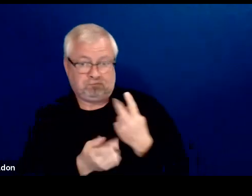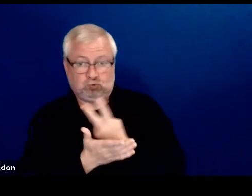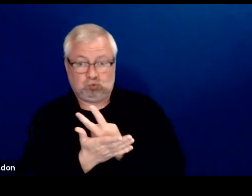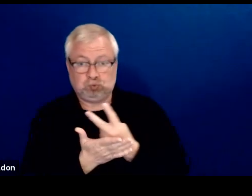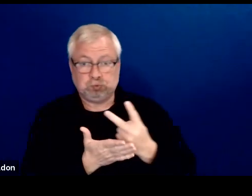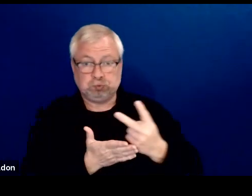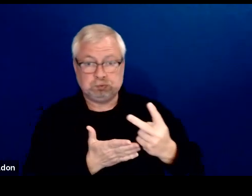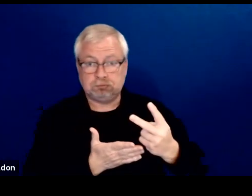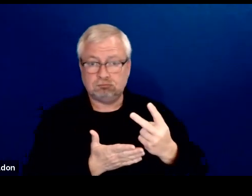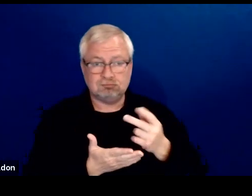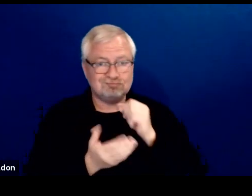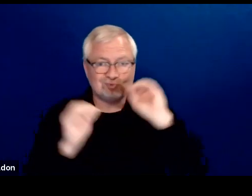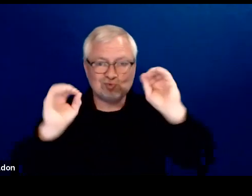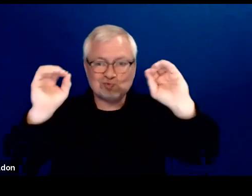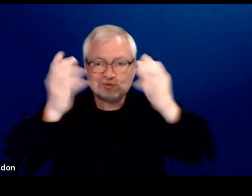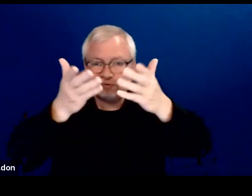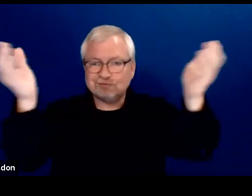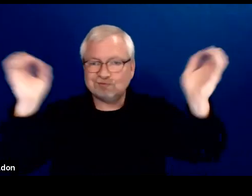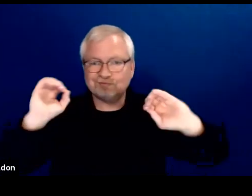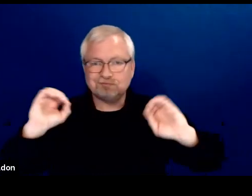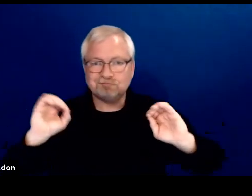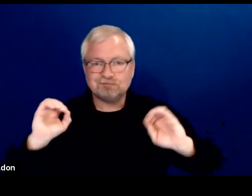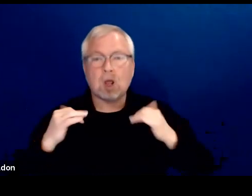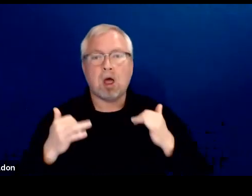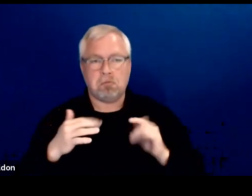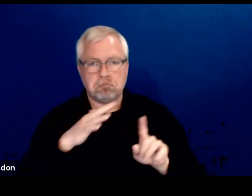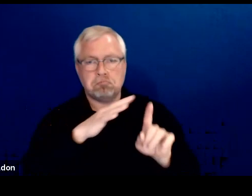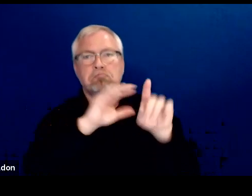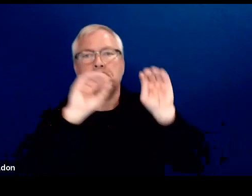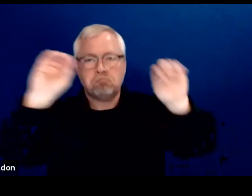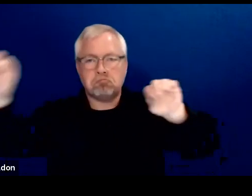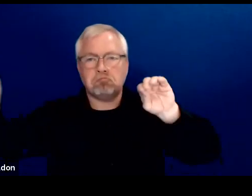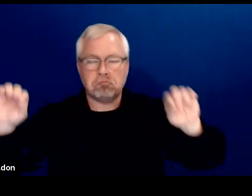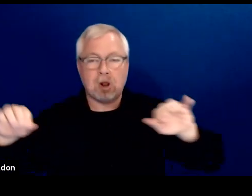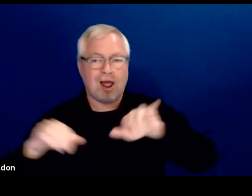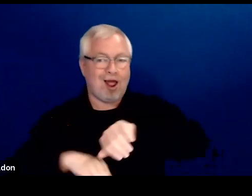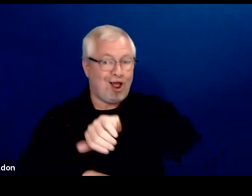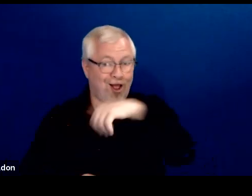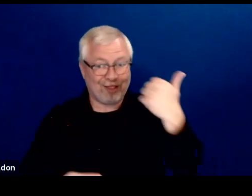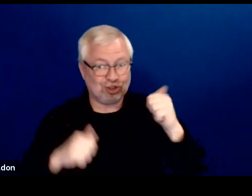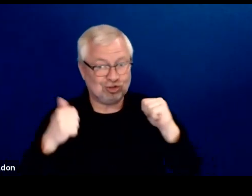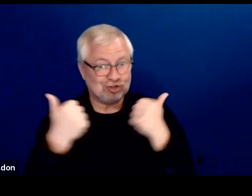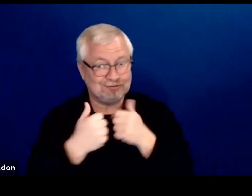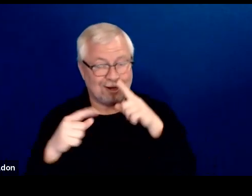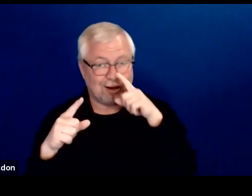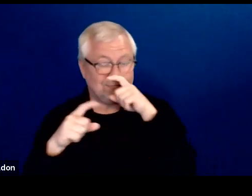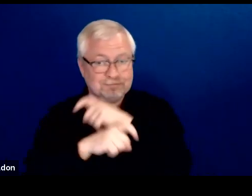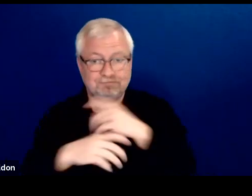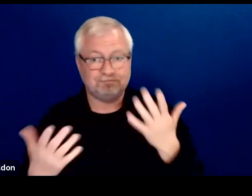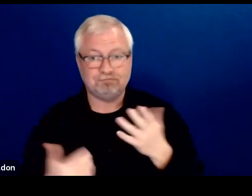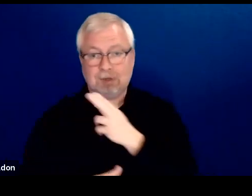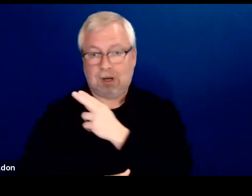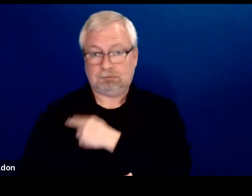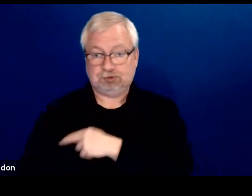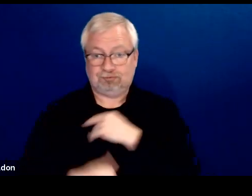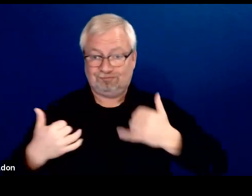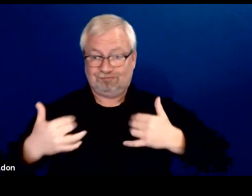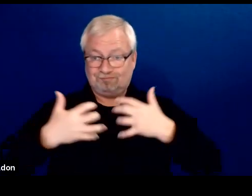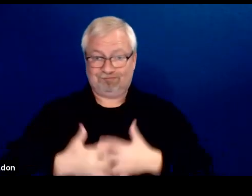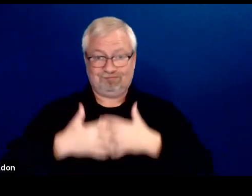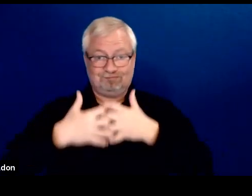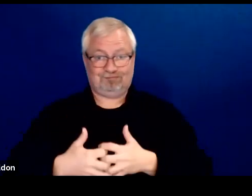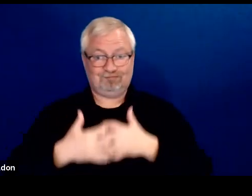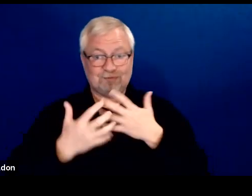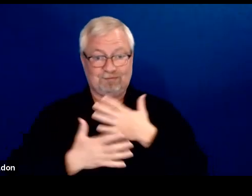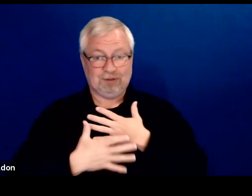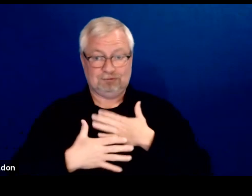complicating factor, but it's one we're working on. That's the current hospital ventilator capacity. We have gone out over the last 2 weeks and scoured every